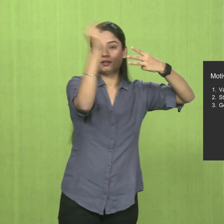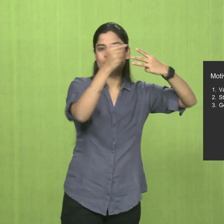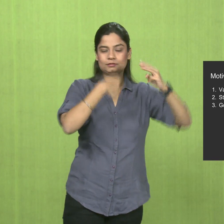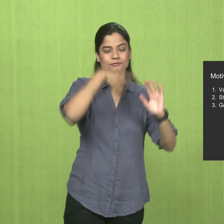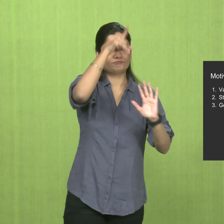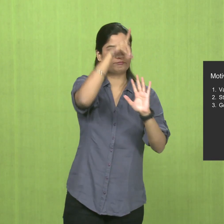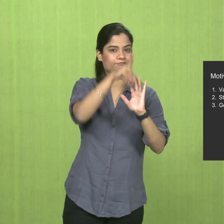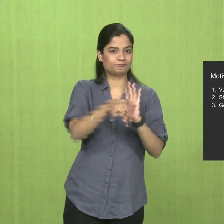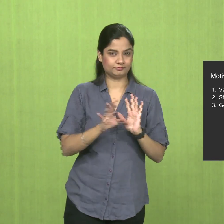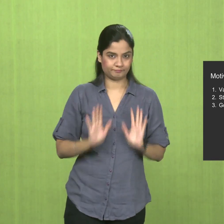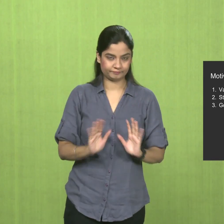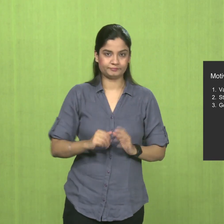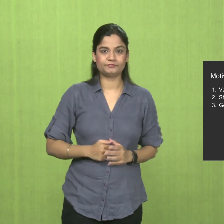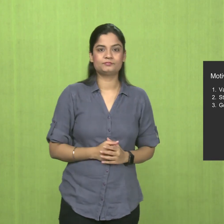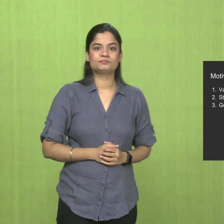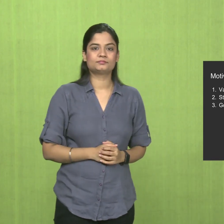Achieving the goals. Let me explain.